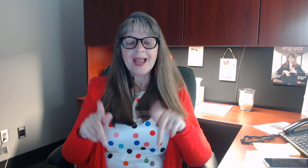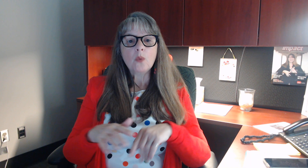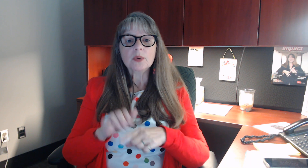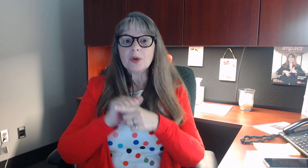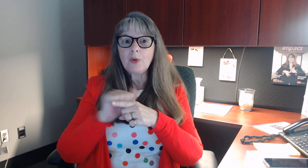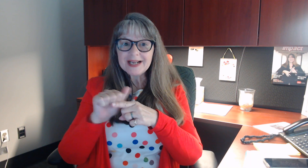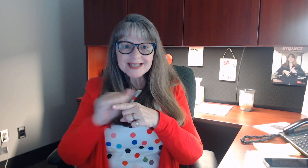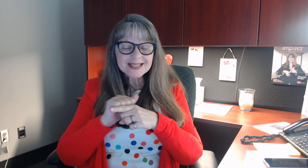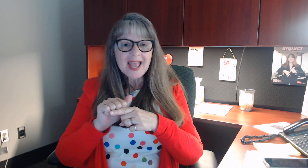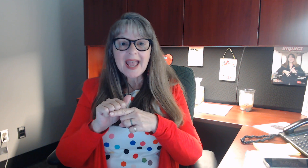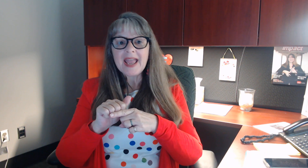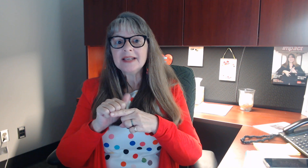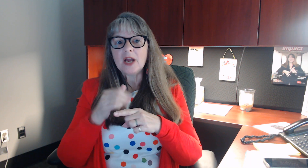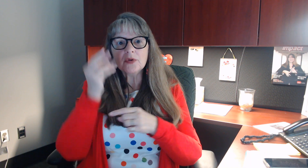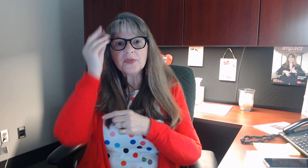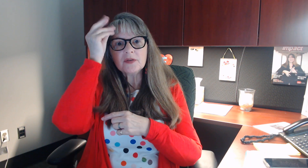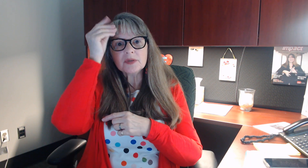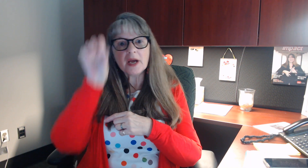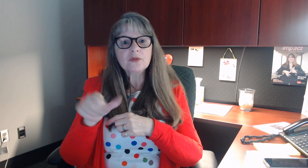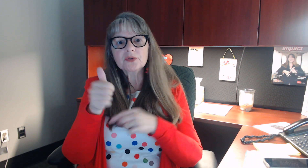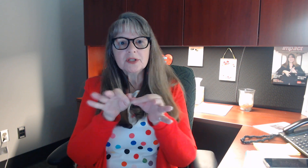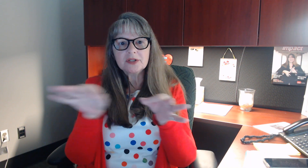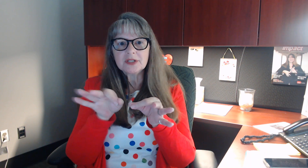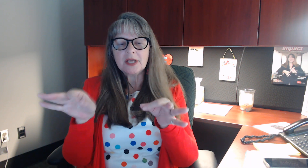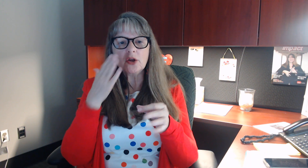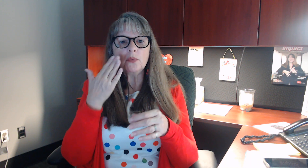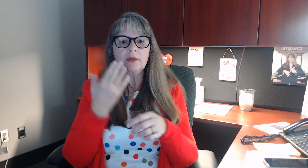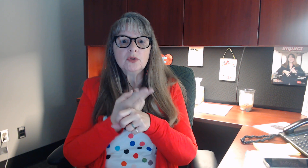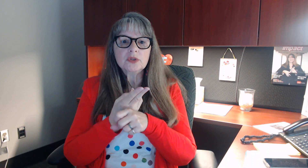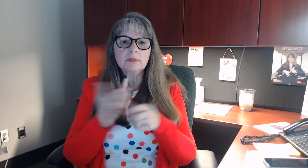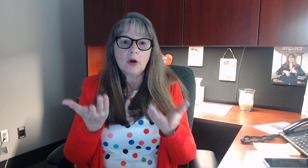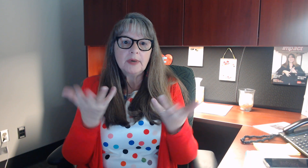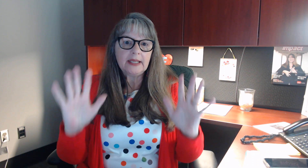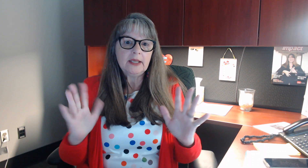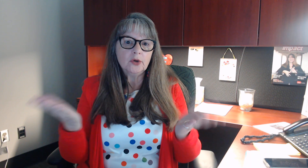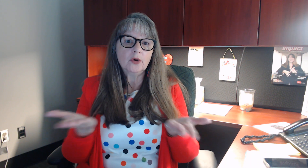well, so practice, and I will think of some other sentences. I know that we've used them already here